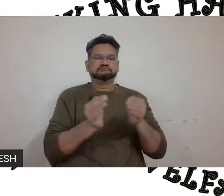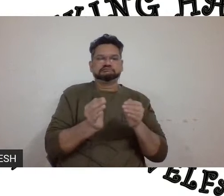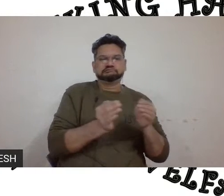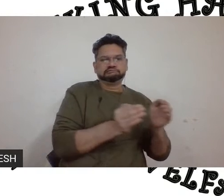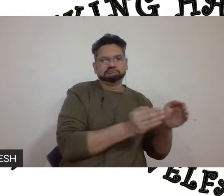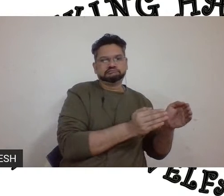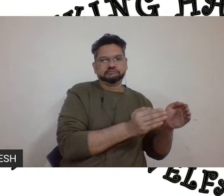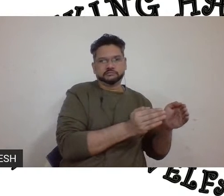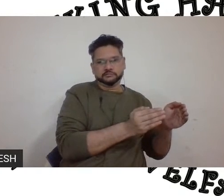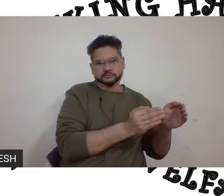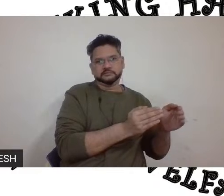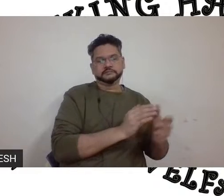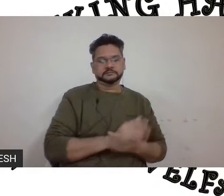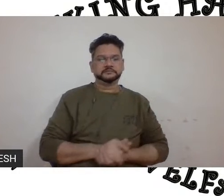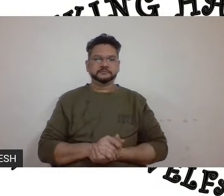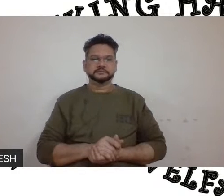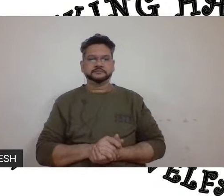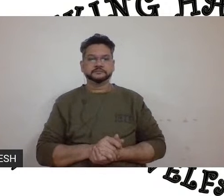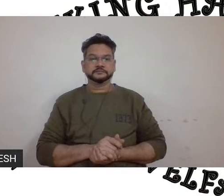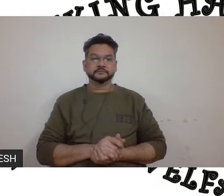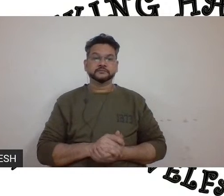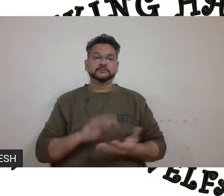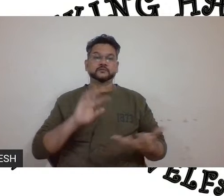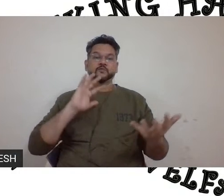As per the World Bank data, the